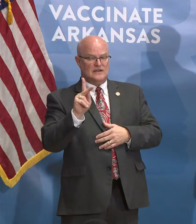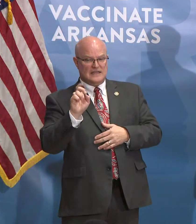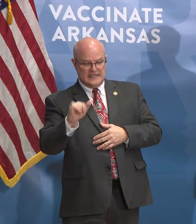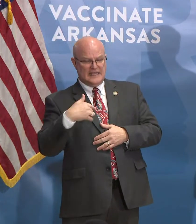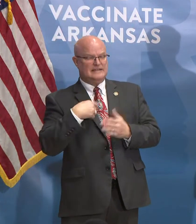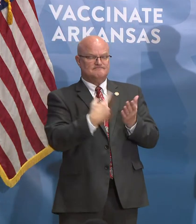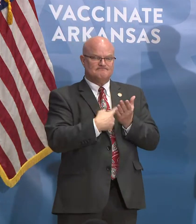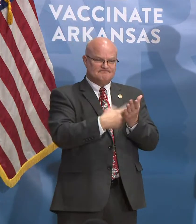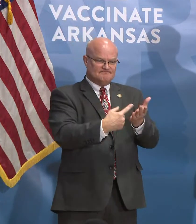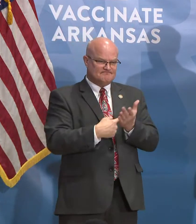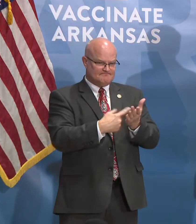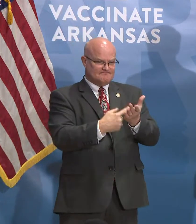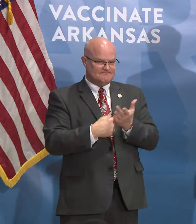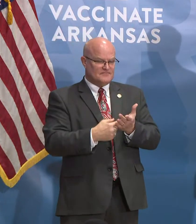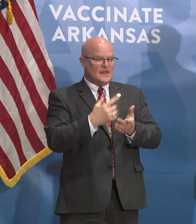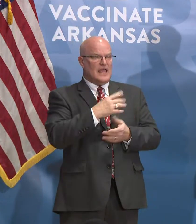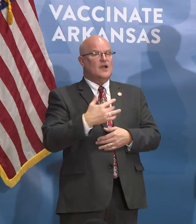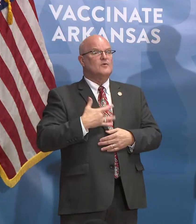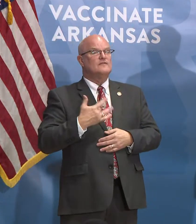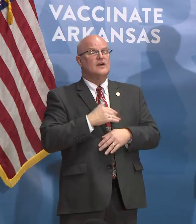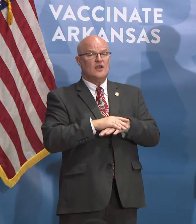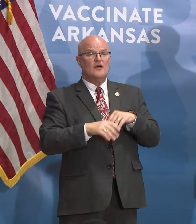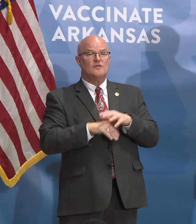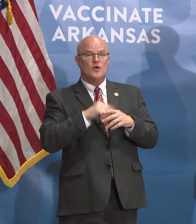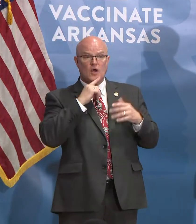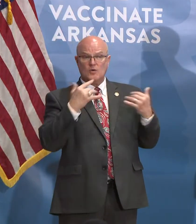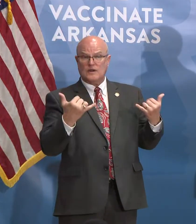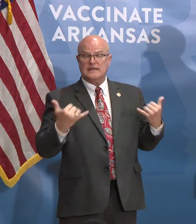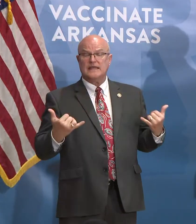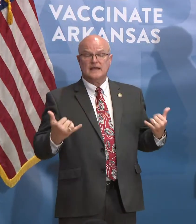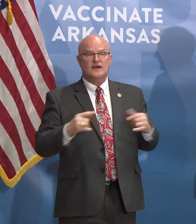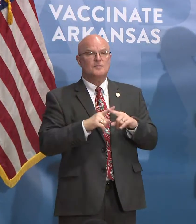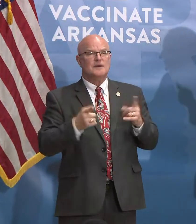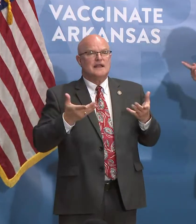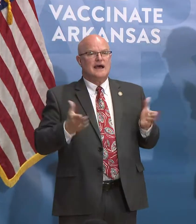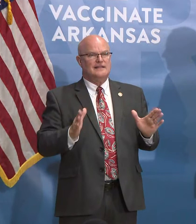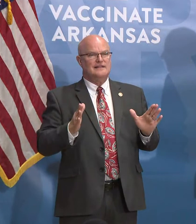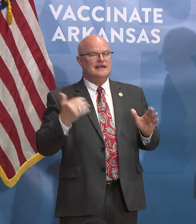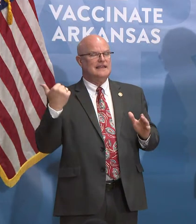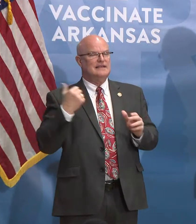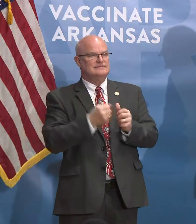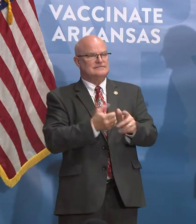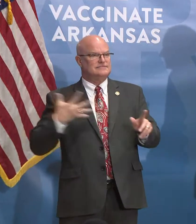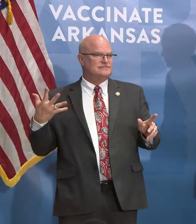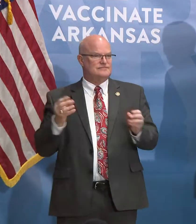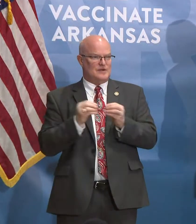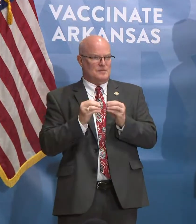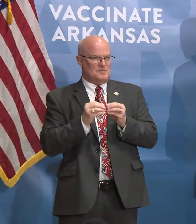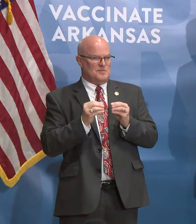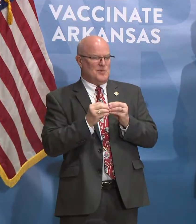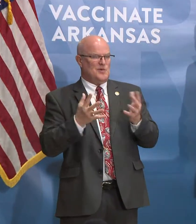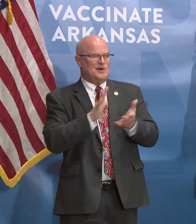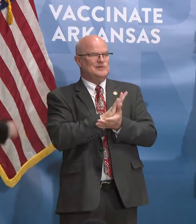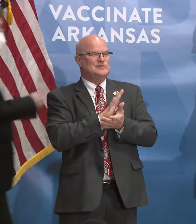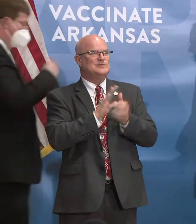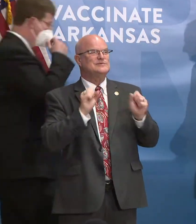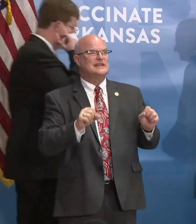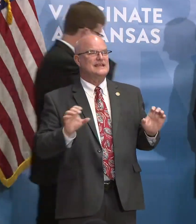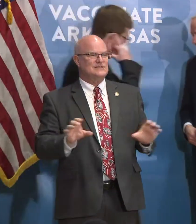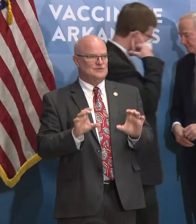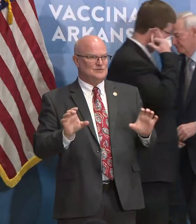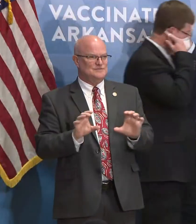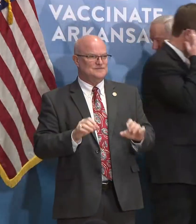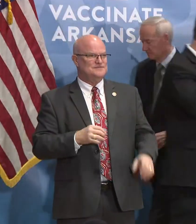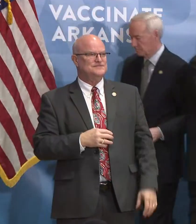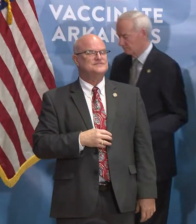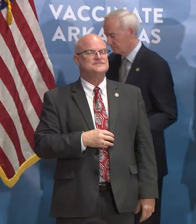about that, and we feel comfortable with where we are right now, but I'm going to let him elaborate on what schools can do.